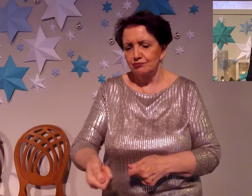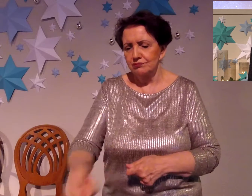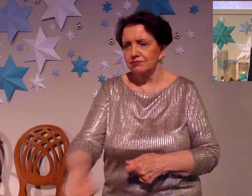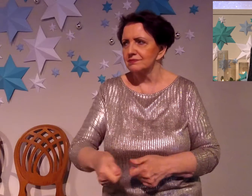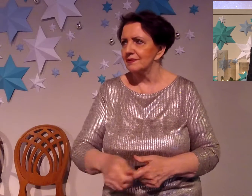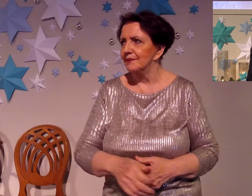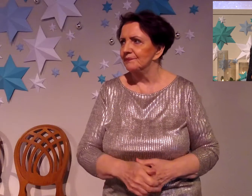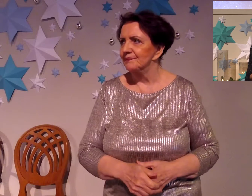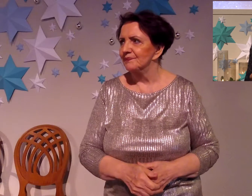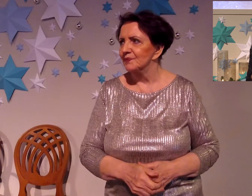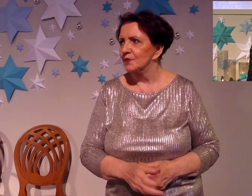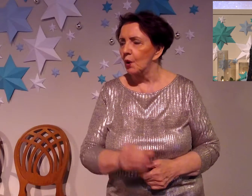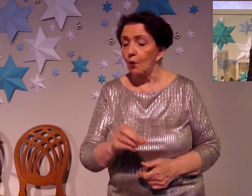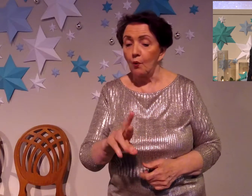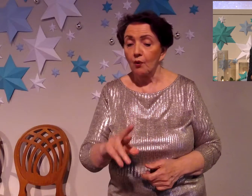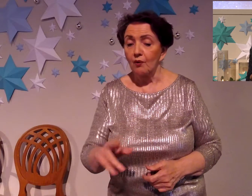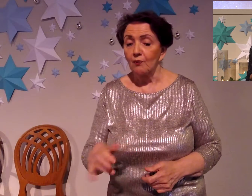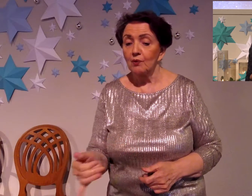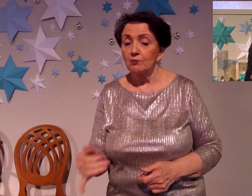Or we're putting it out,